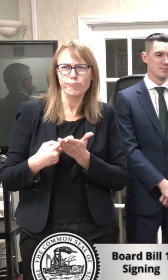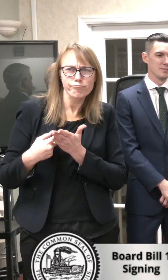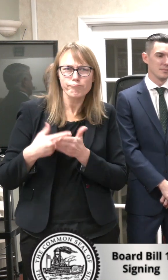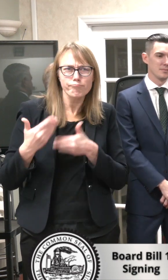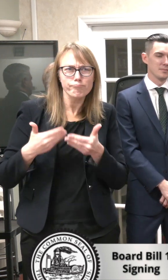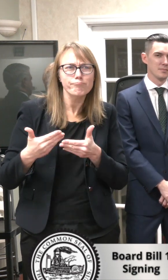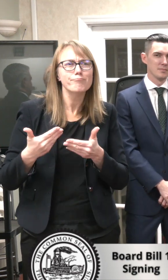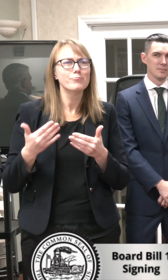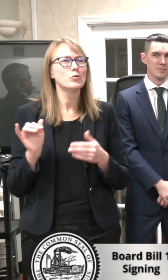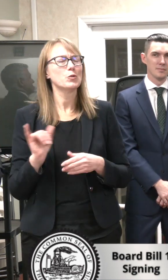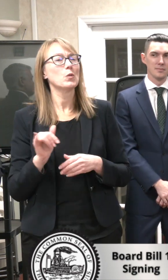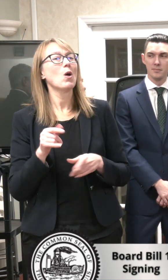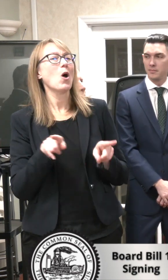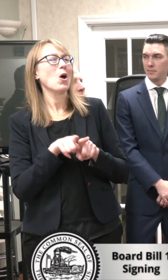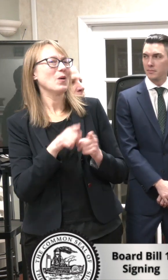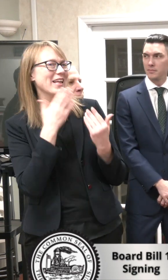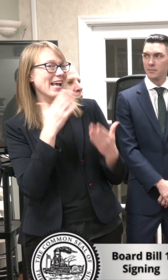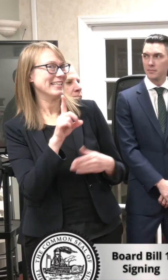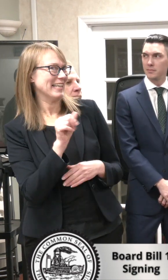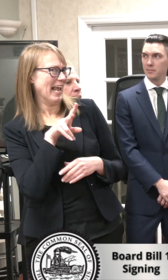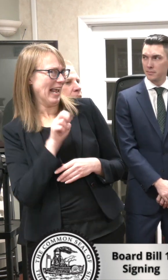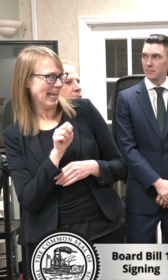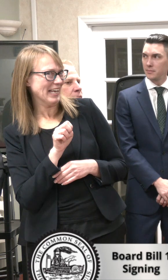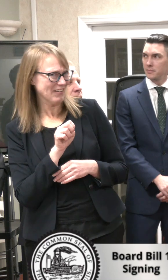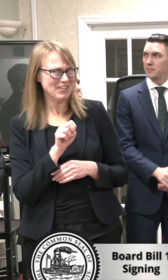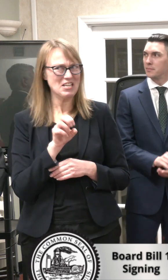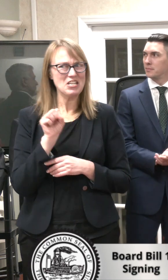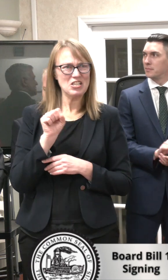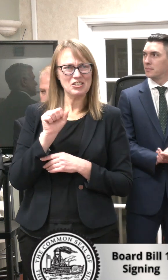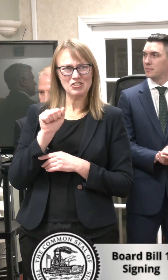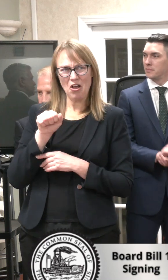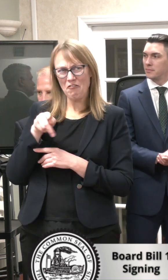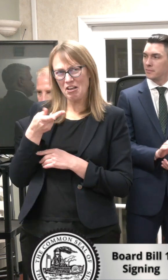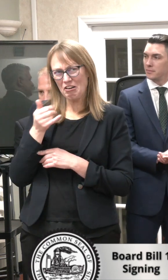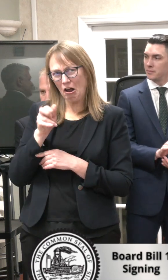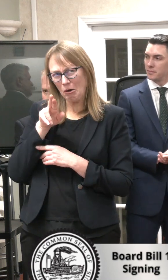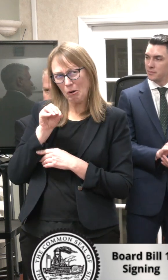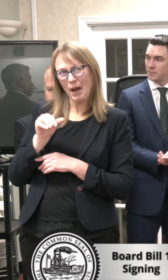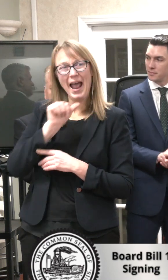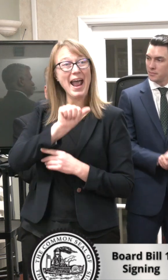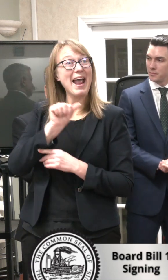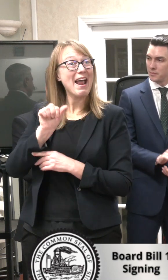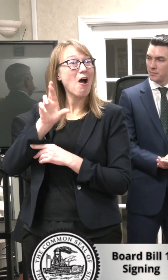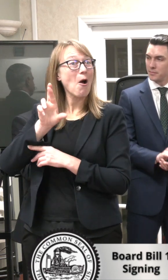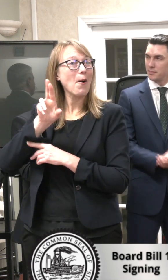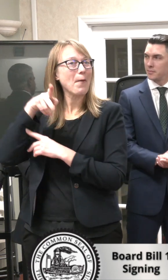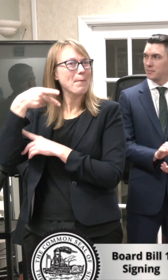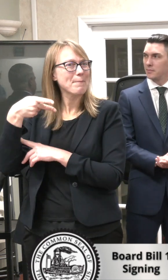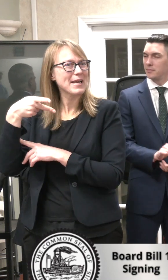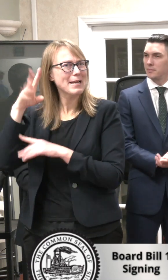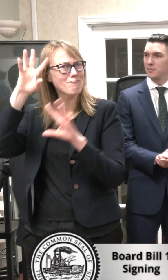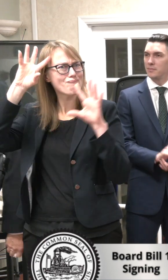you to Dave Sapiniaro. Is that correct? AARP Missouri president.